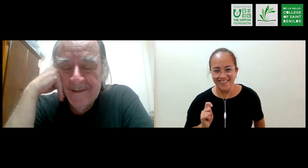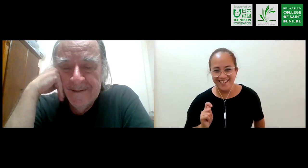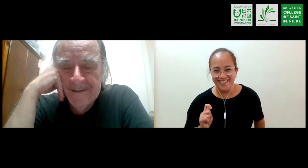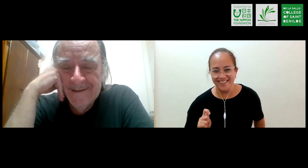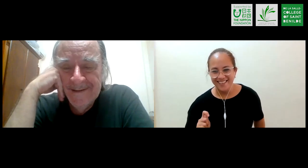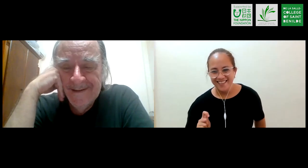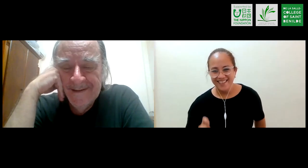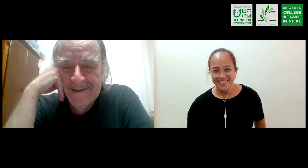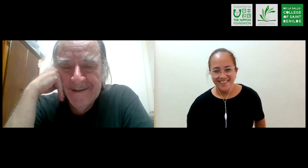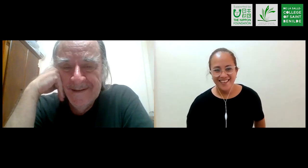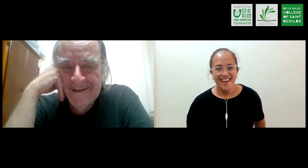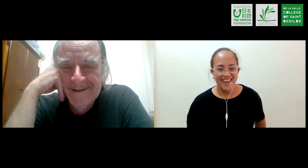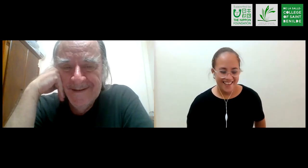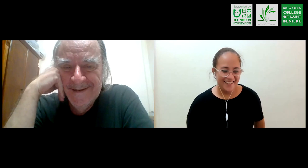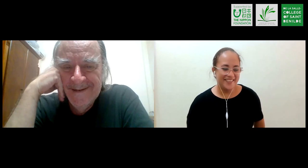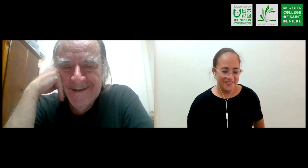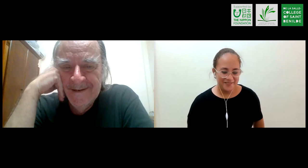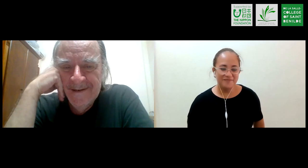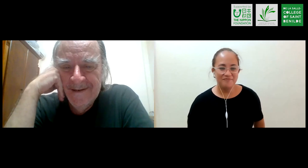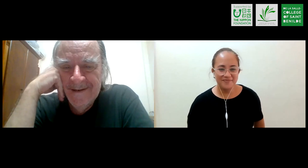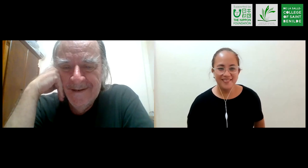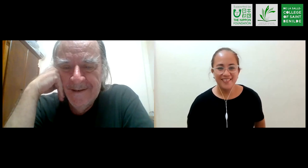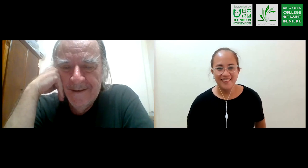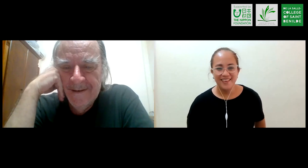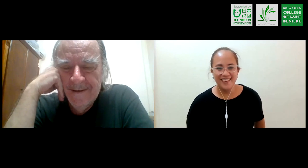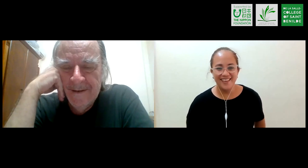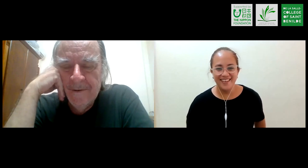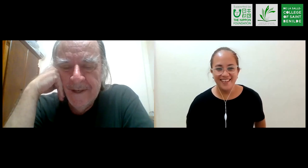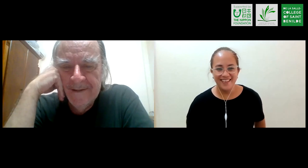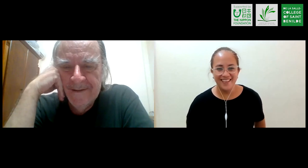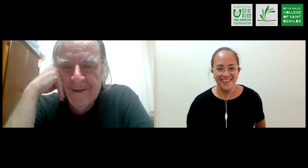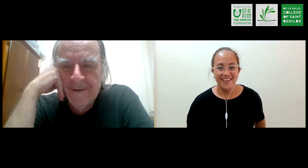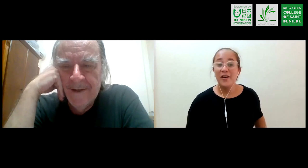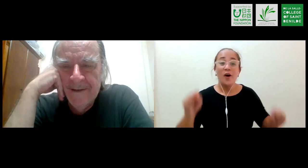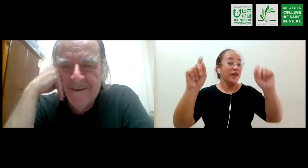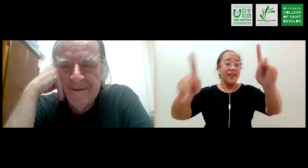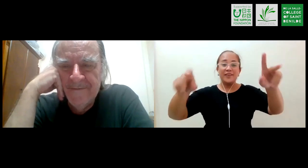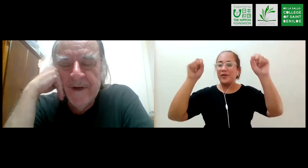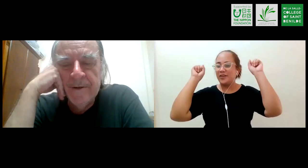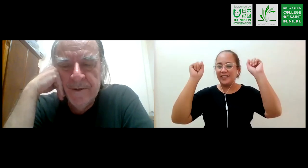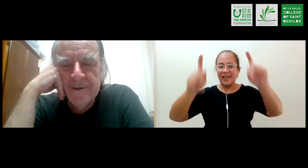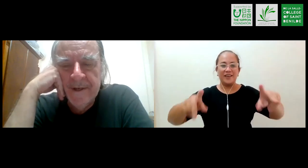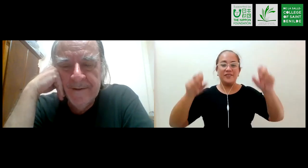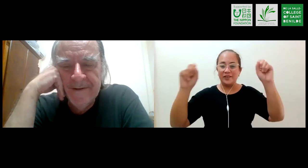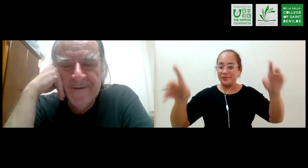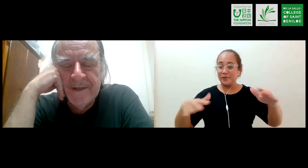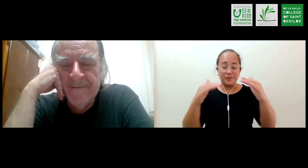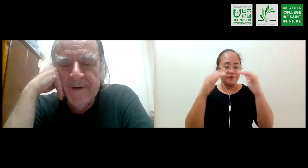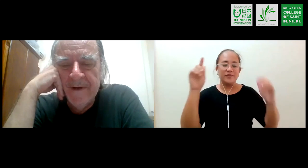Okay, she's already said Tuesday anyway. All right, Tuesday it is. Okay, all right. Is this fair, Tuesday? If it's not fair, you